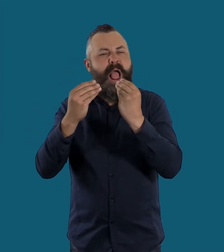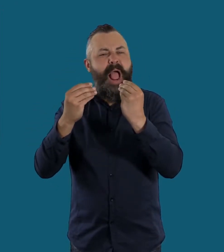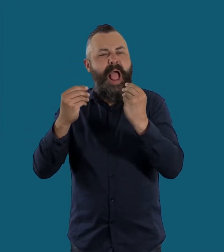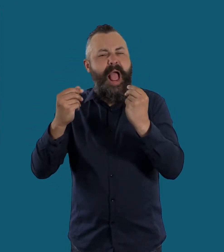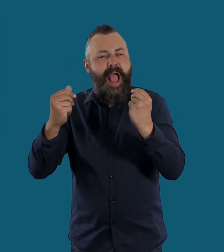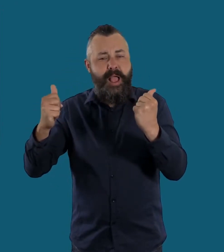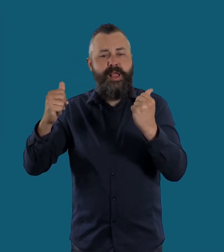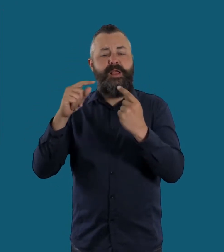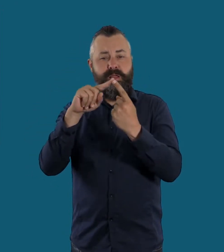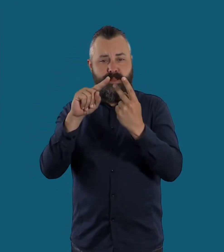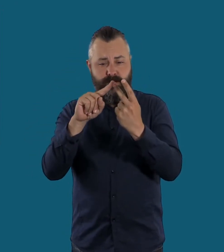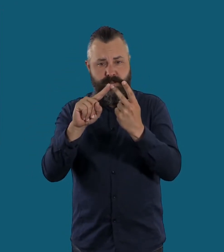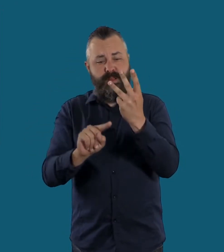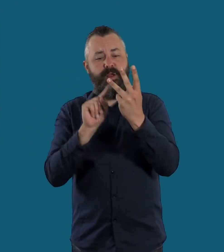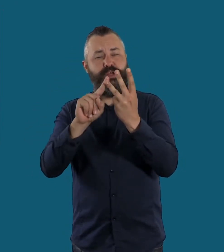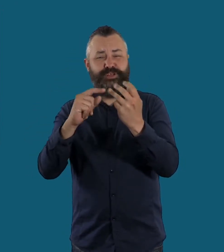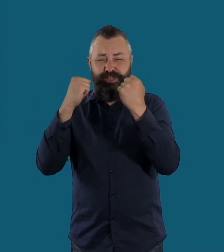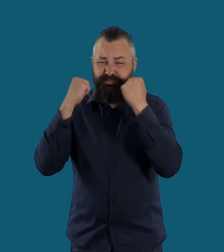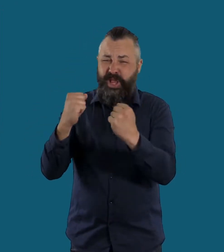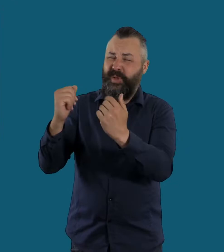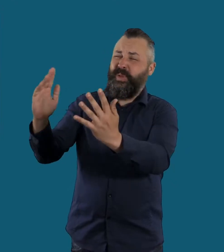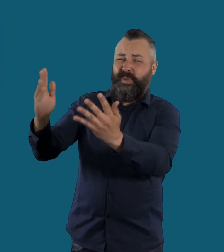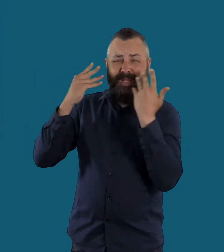together with a fuel source on the ground and a trigger.